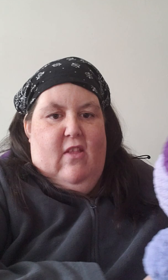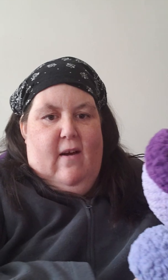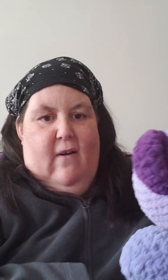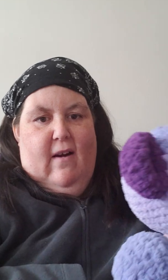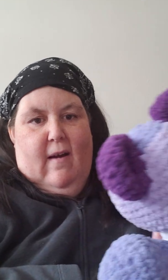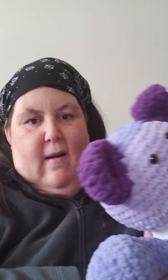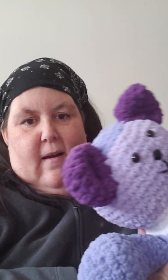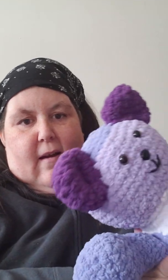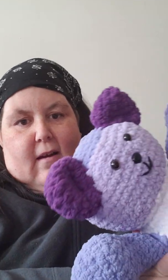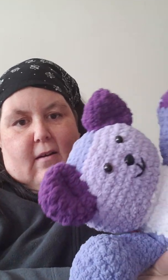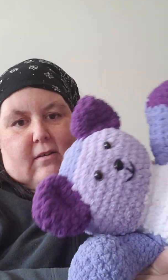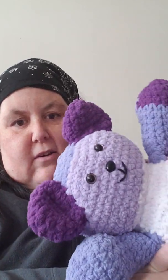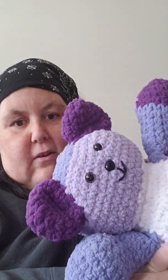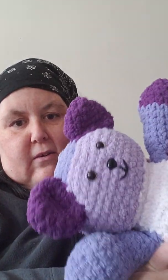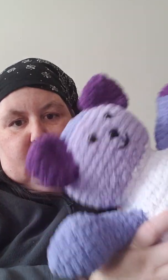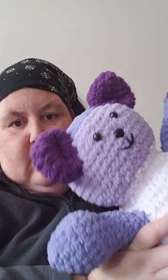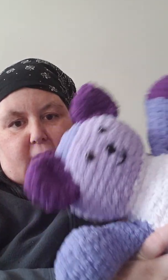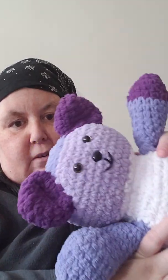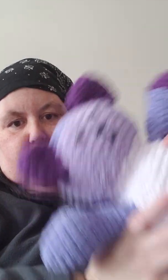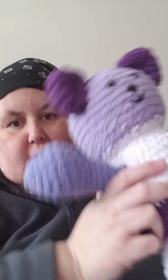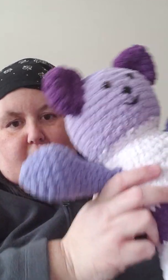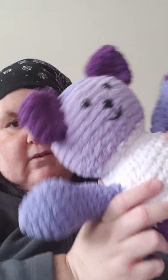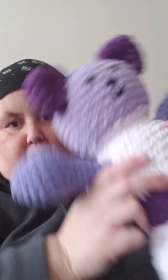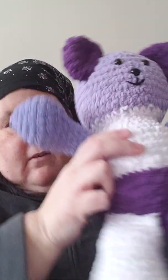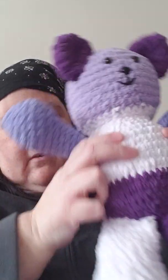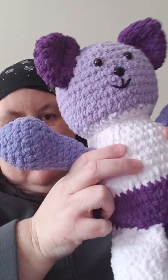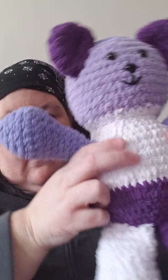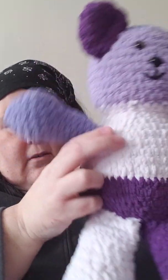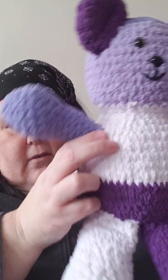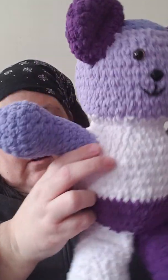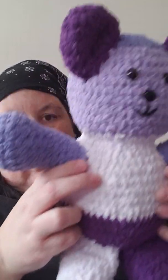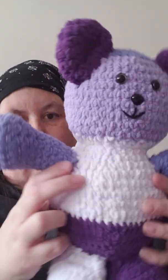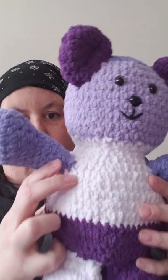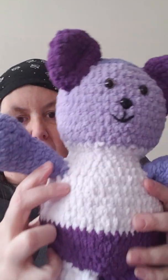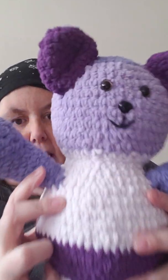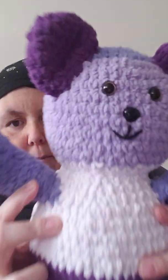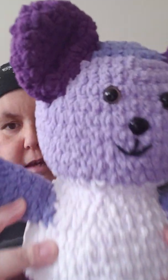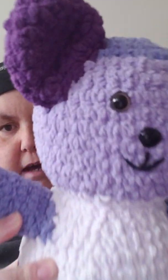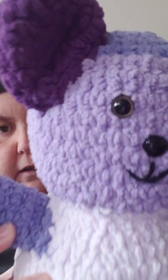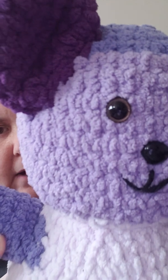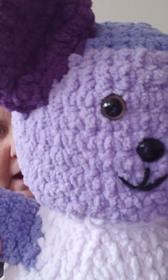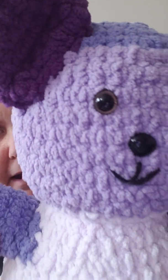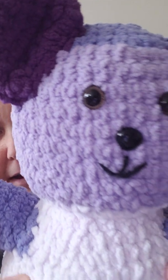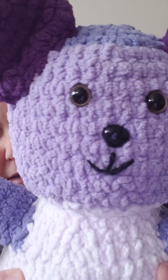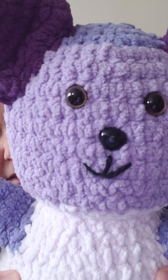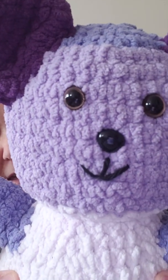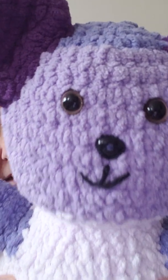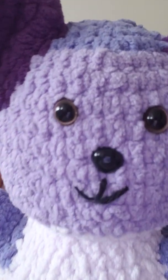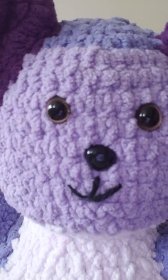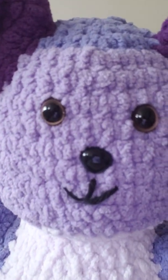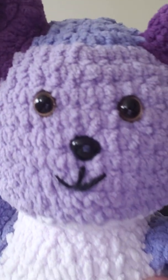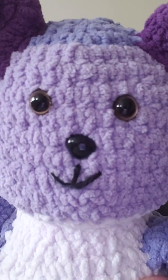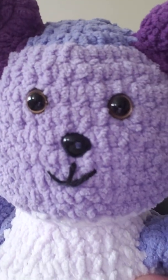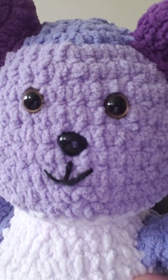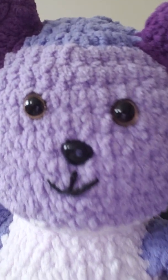now? Do, do, do, do, do, do. Welcome, Yellow Eyes. The other one was